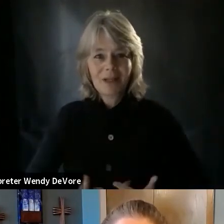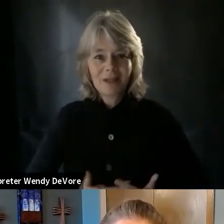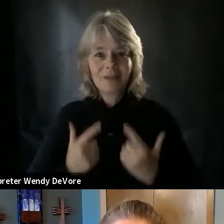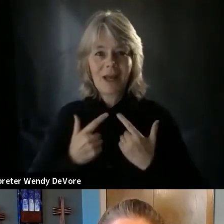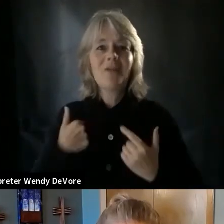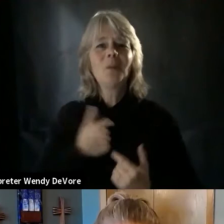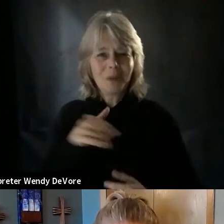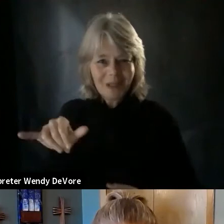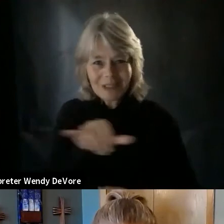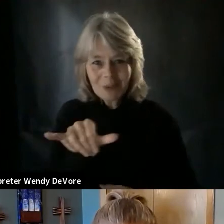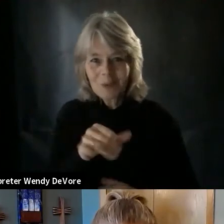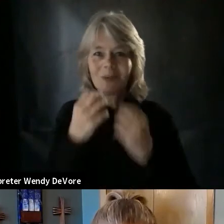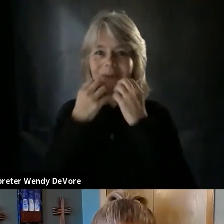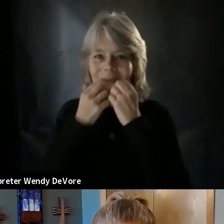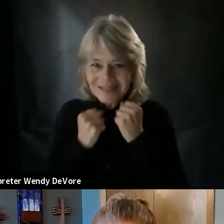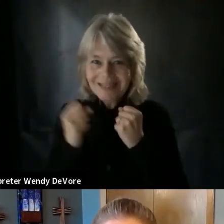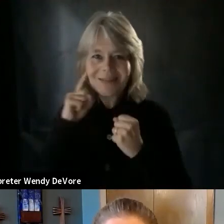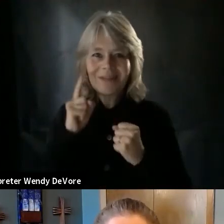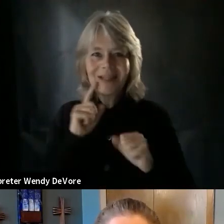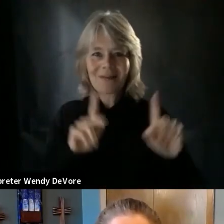and their families too.